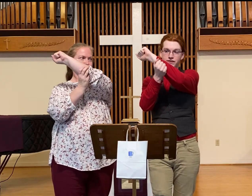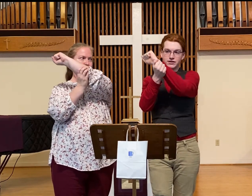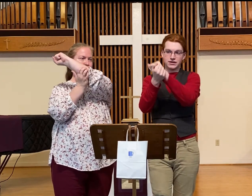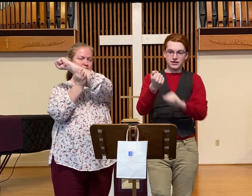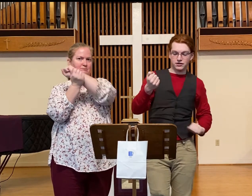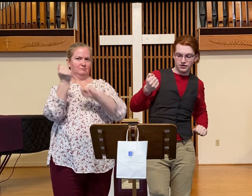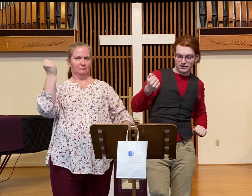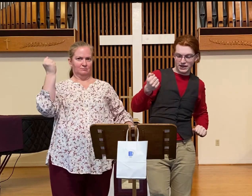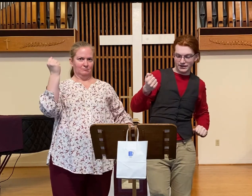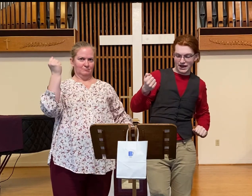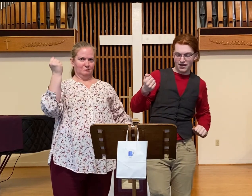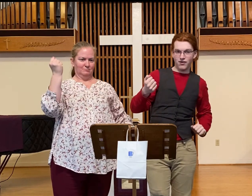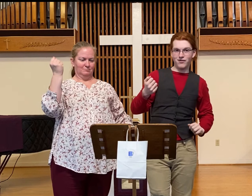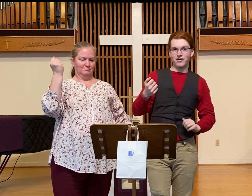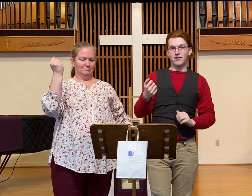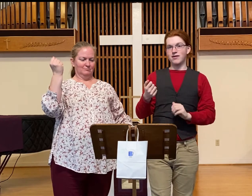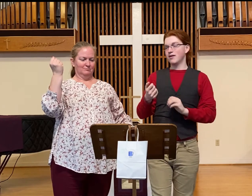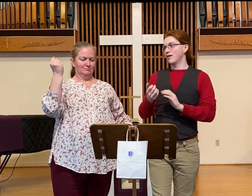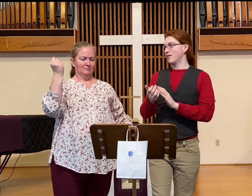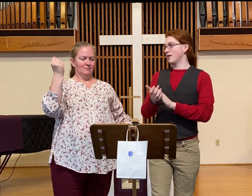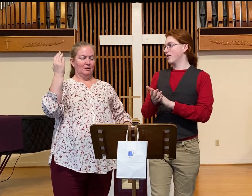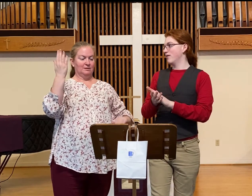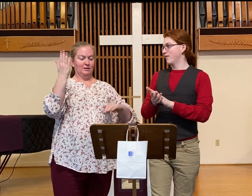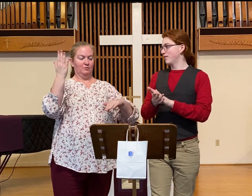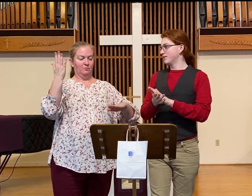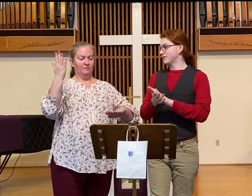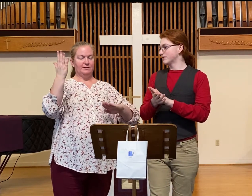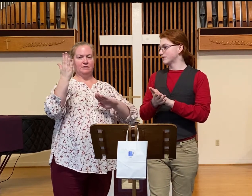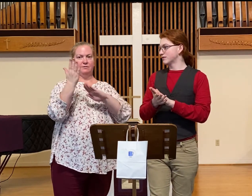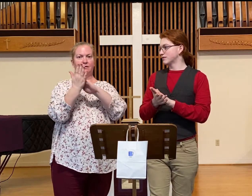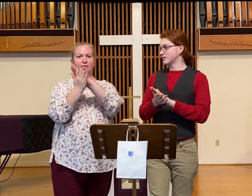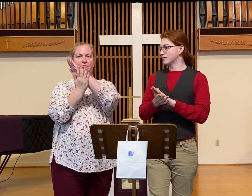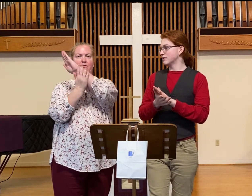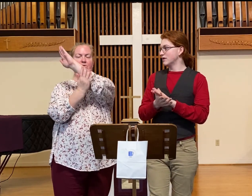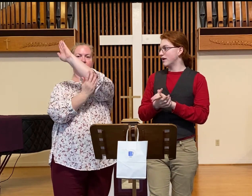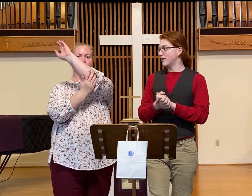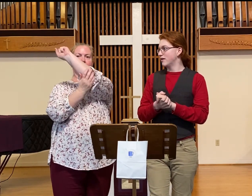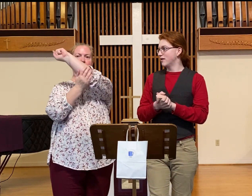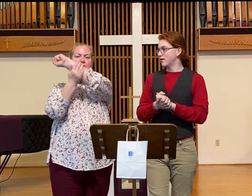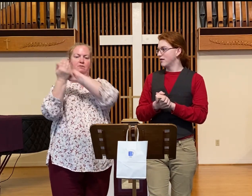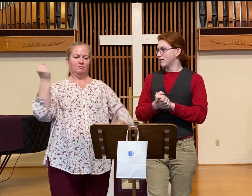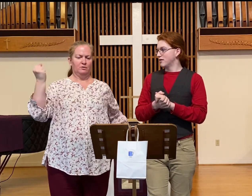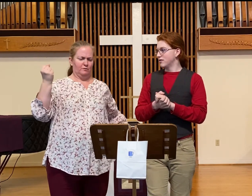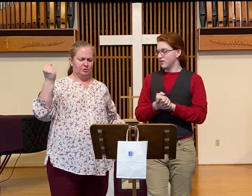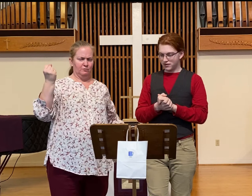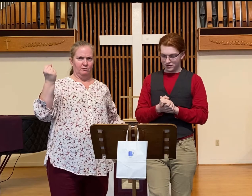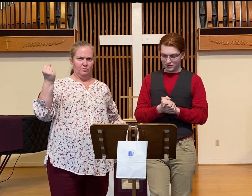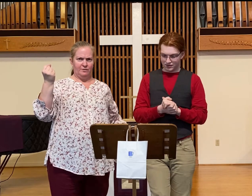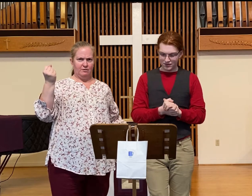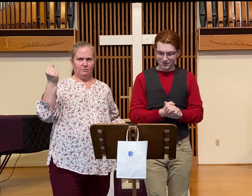and then you take it down. Yeah. It's like you're removing something. And yeah. The earth be removed. You remove that earth from